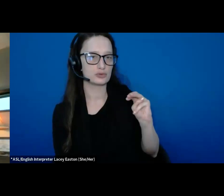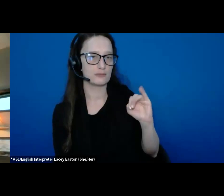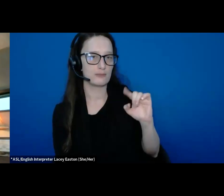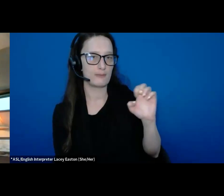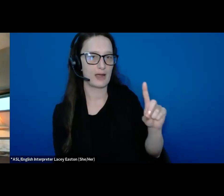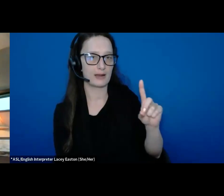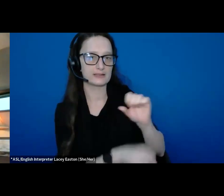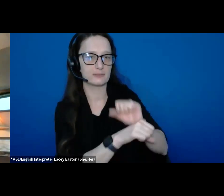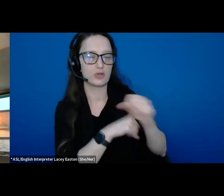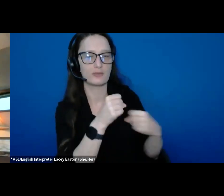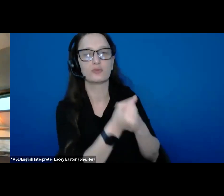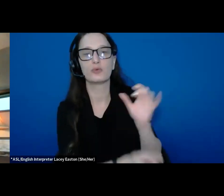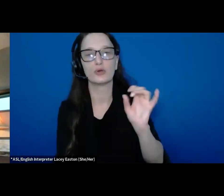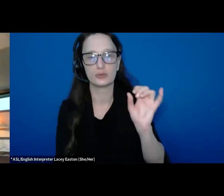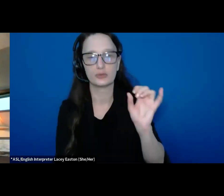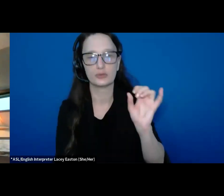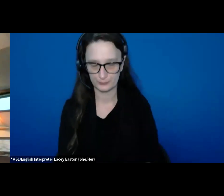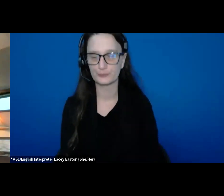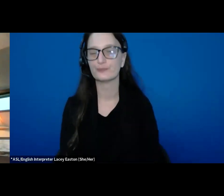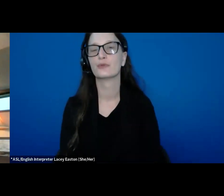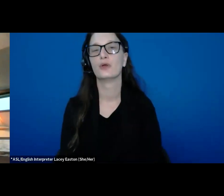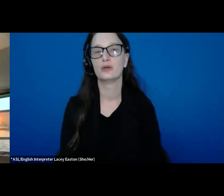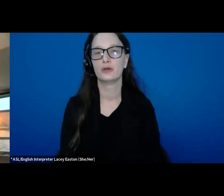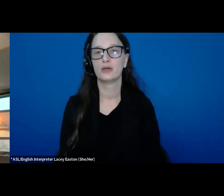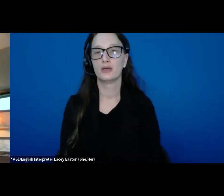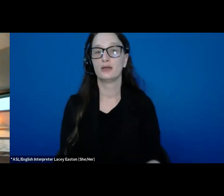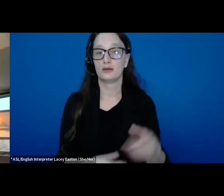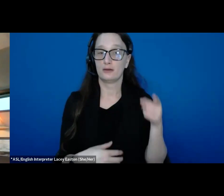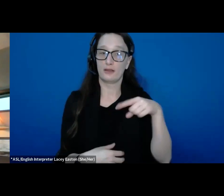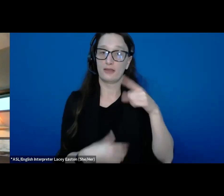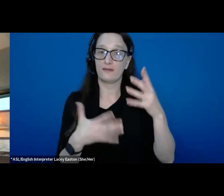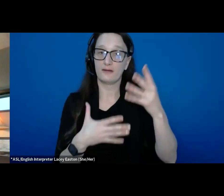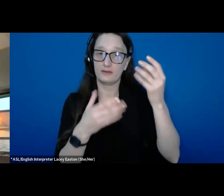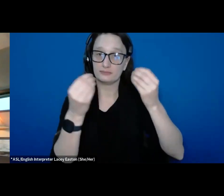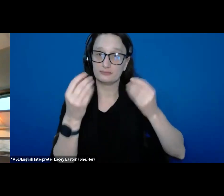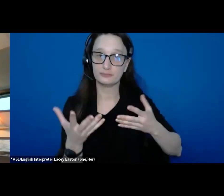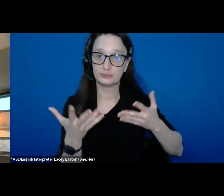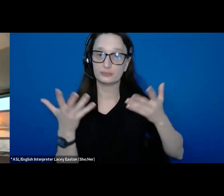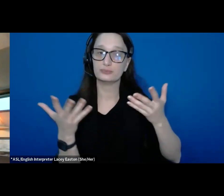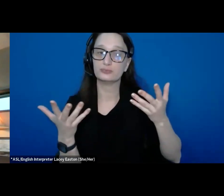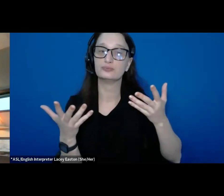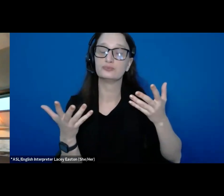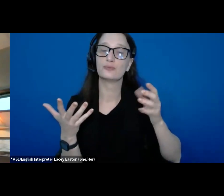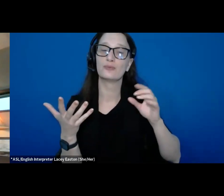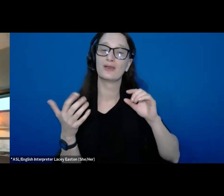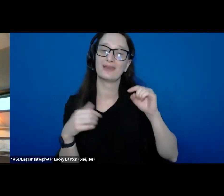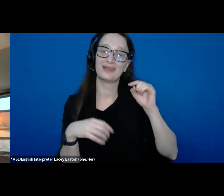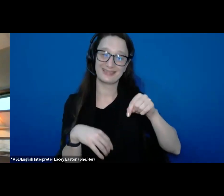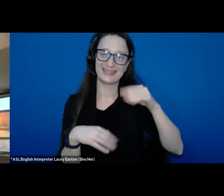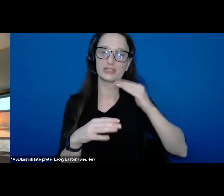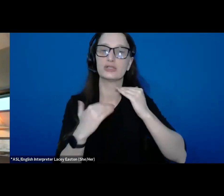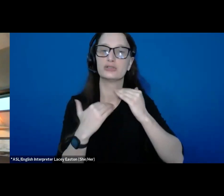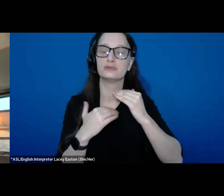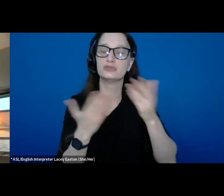well. So they did share that this is going to be a time-limited service. They're looking at